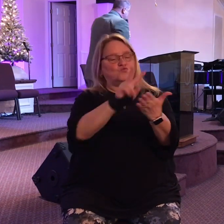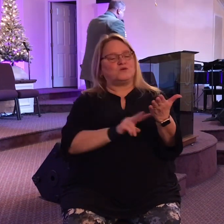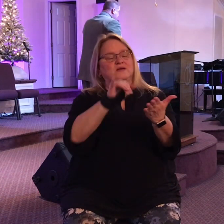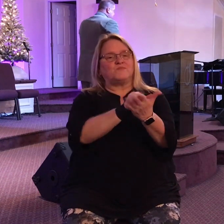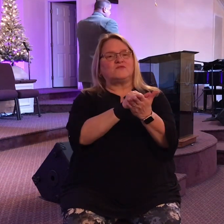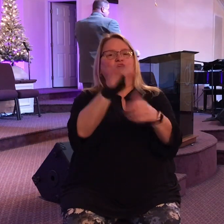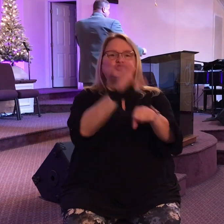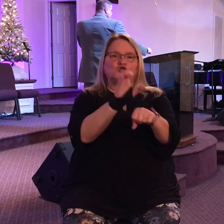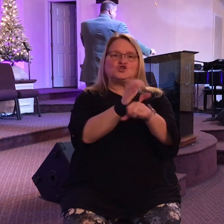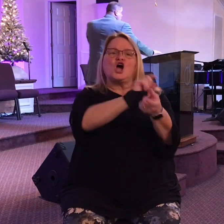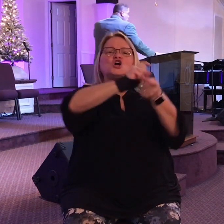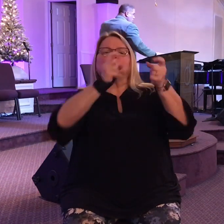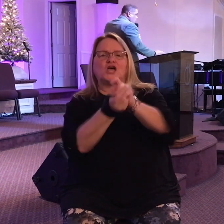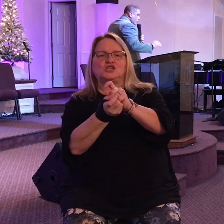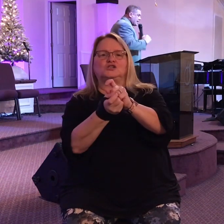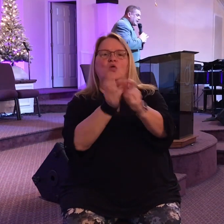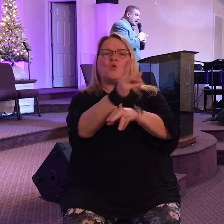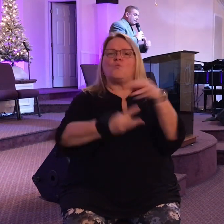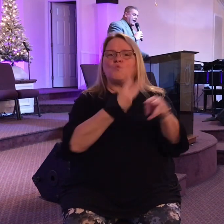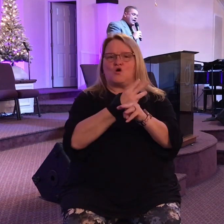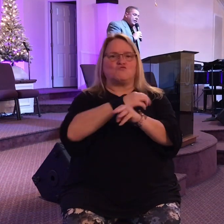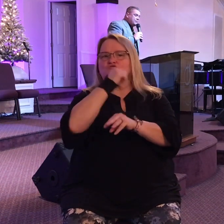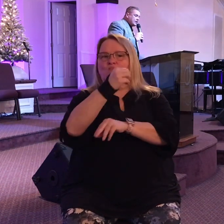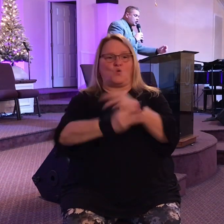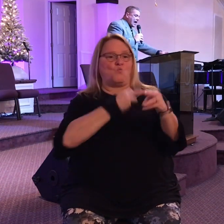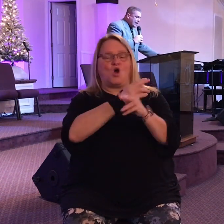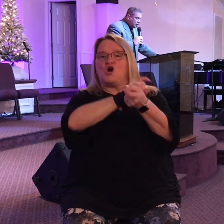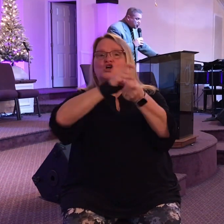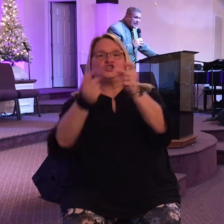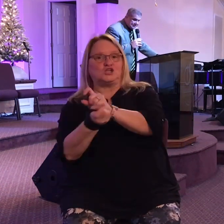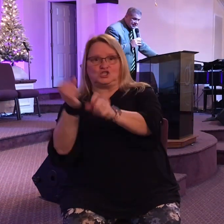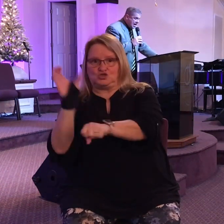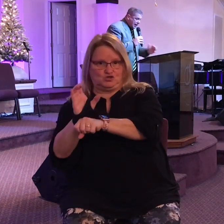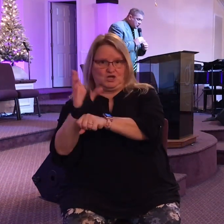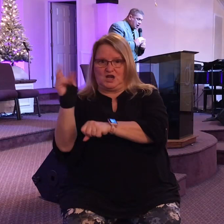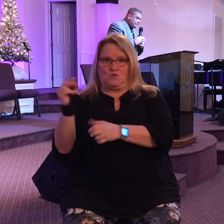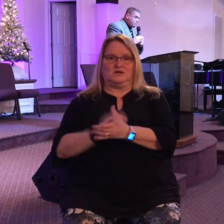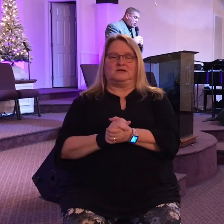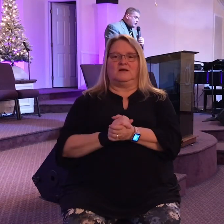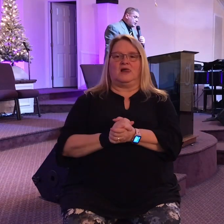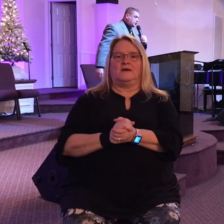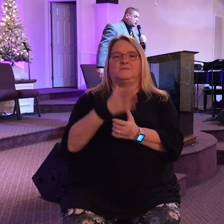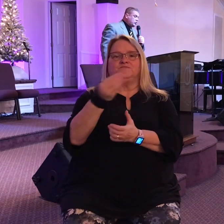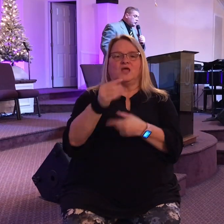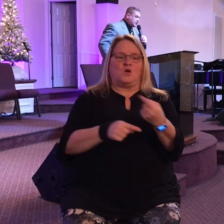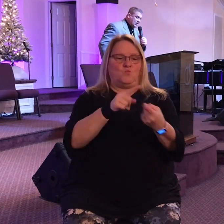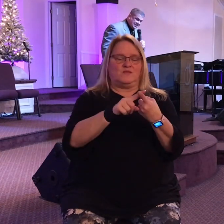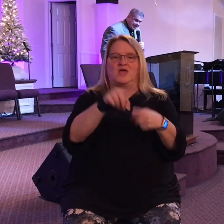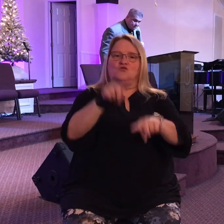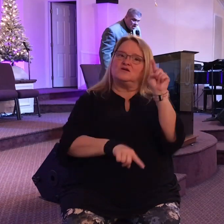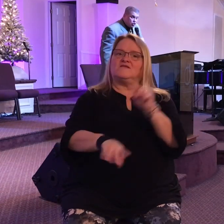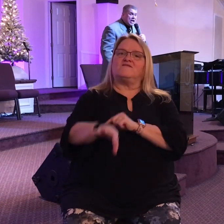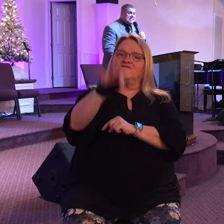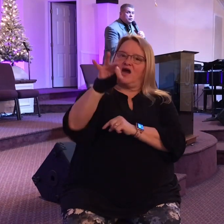Acts 17 and 6 says, when they did not find them, they dragged Jason and some of the brethren to the rulers of